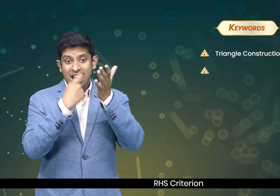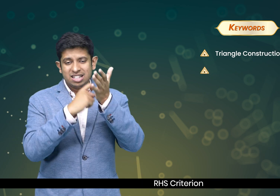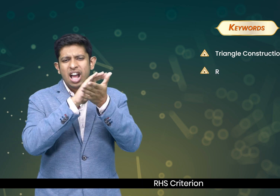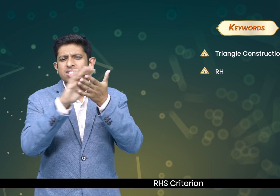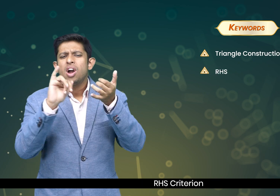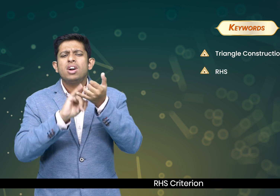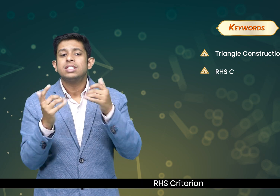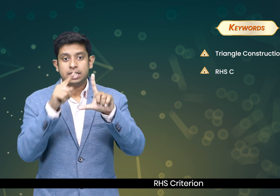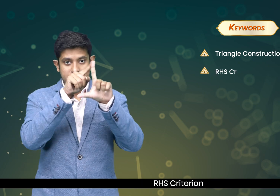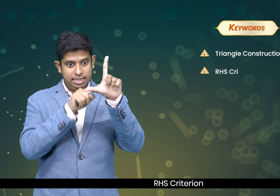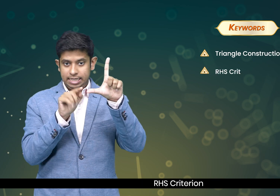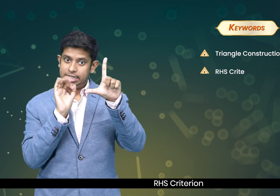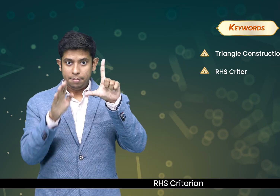right hypotenuse side criterion,